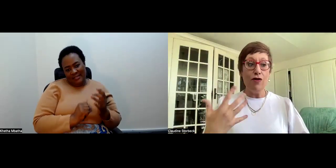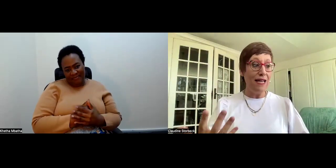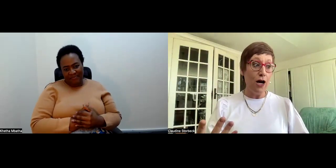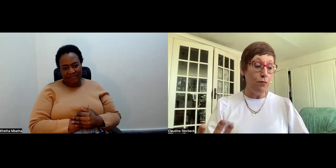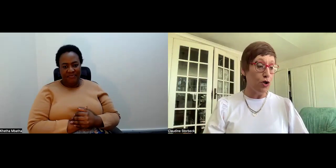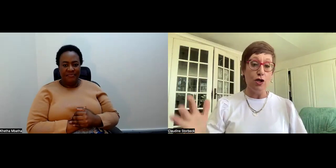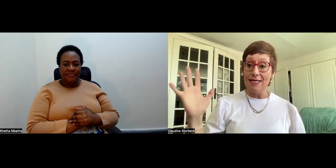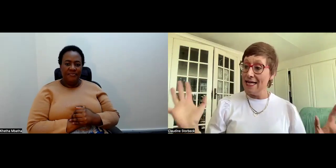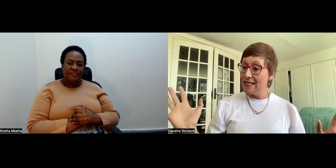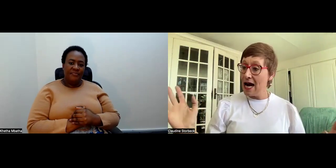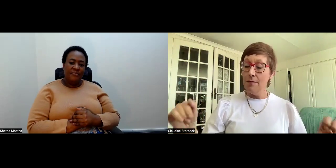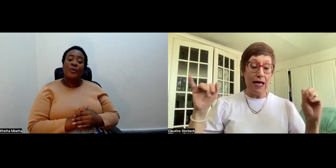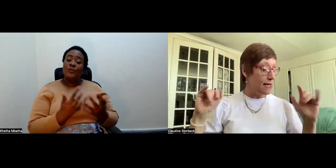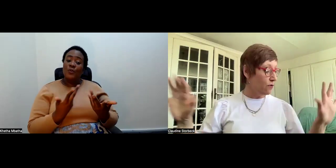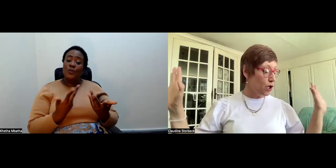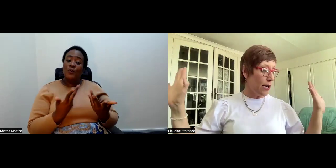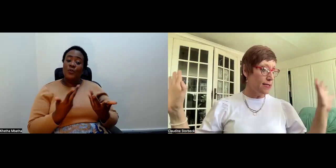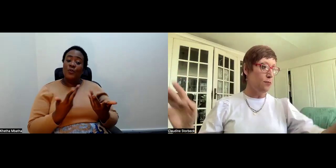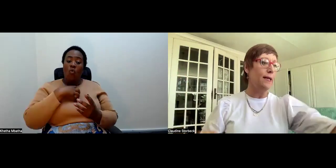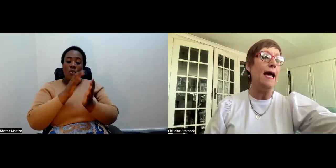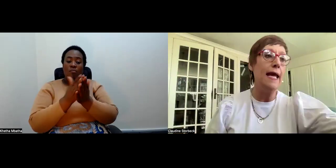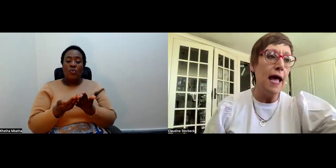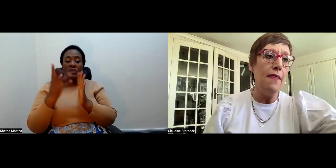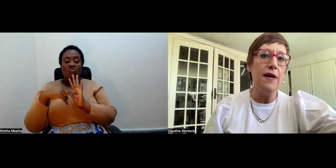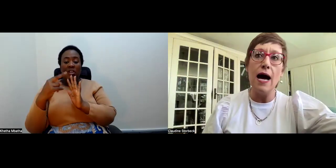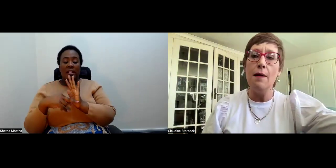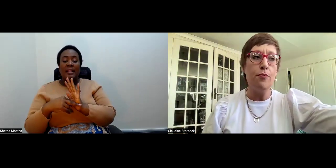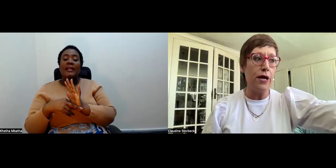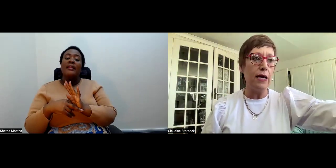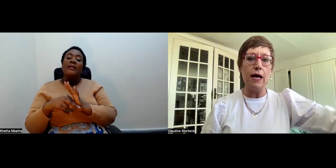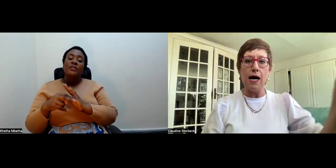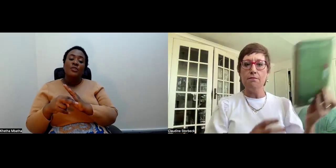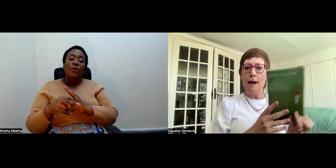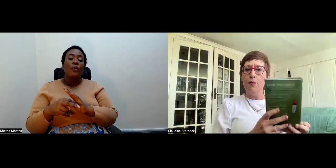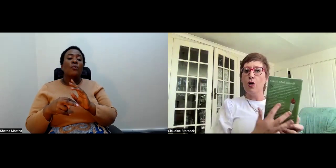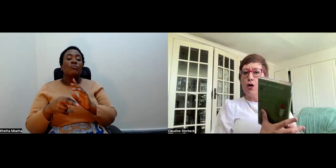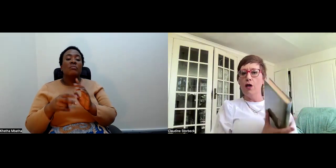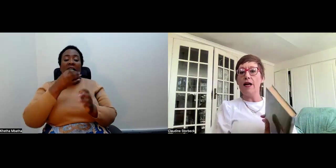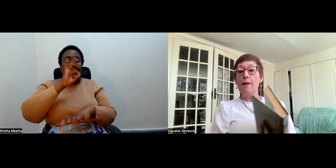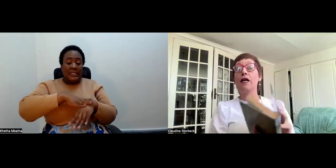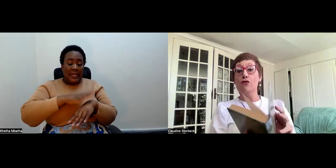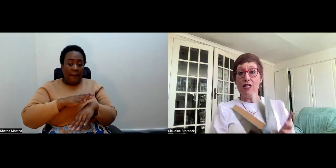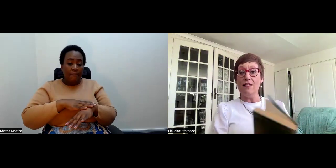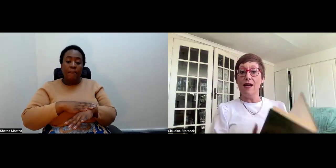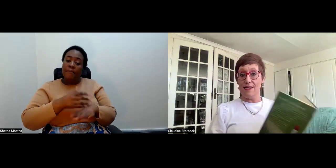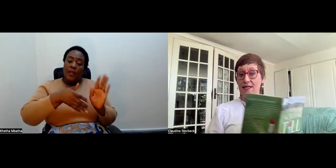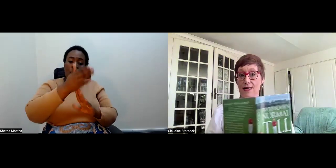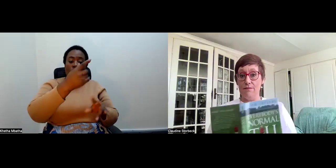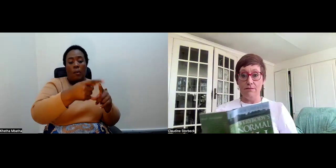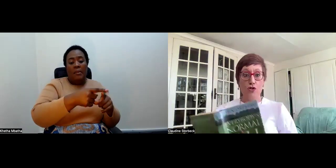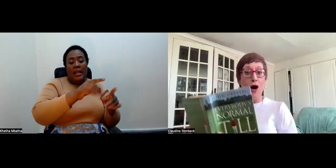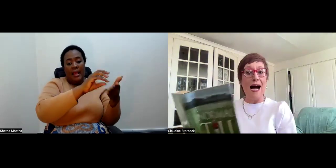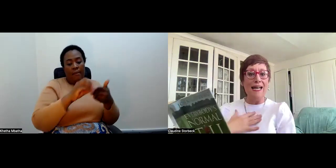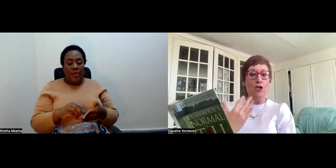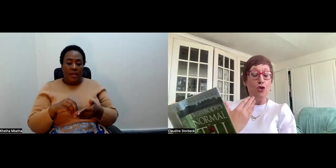And then reading our own book. So it's tea time, it's everyone going out to play, and then I bring out my book that I'm going to read at tea